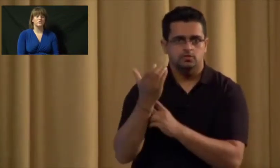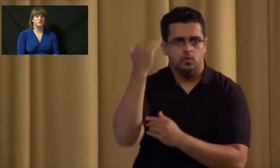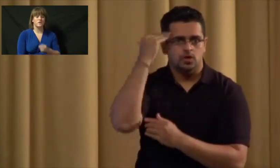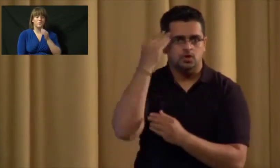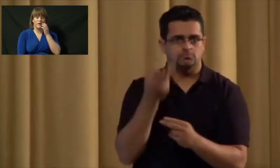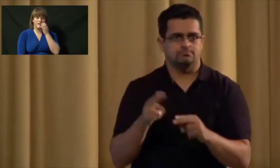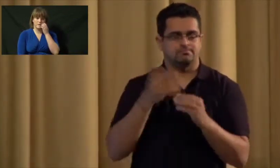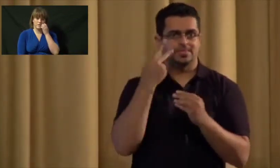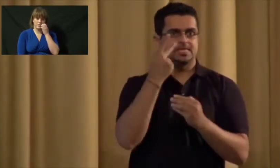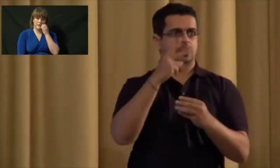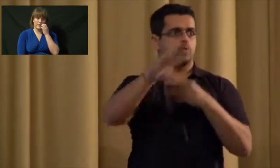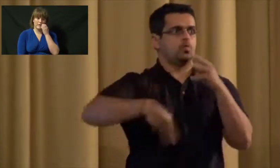Cultural awareness is shared.